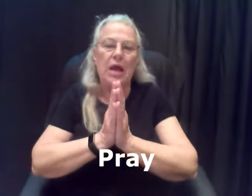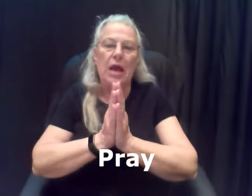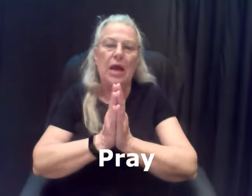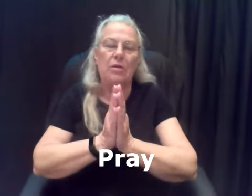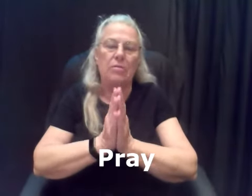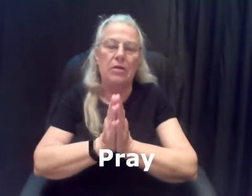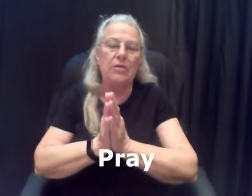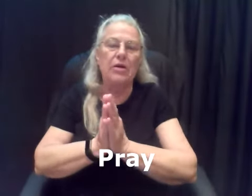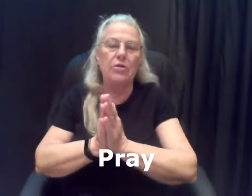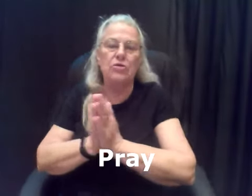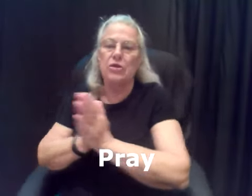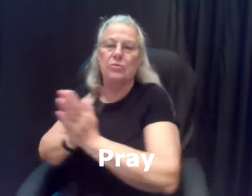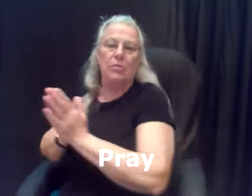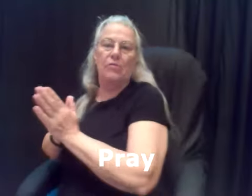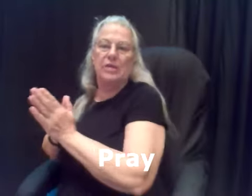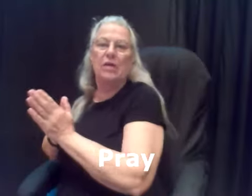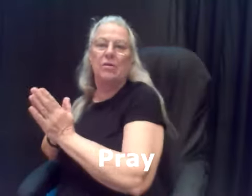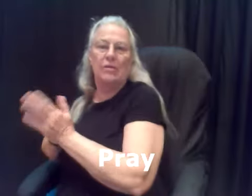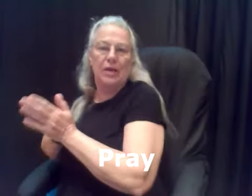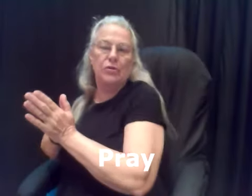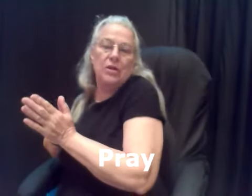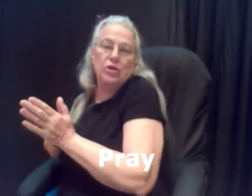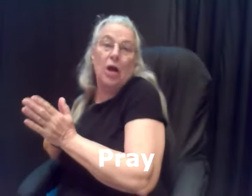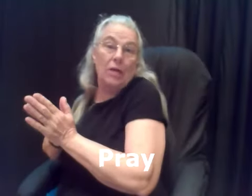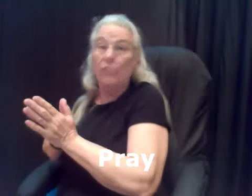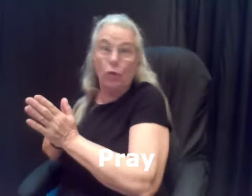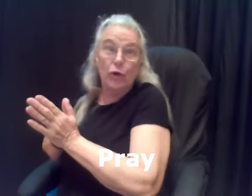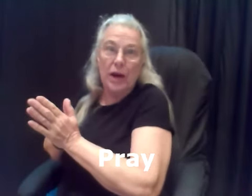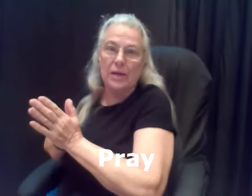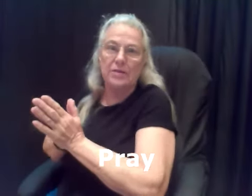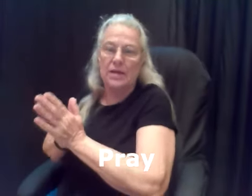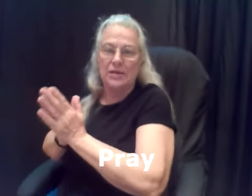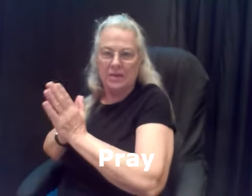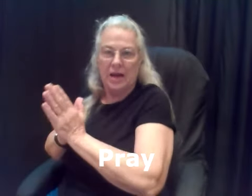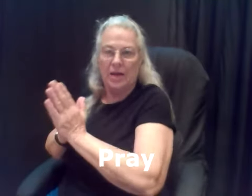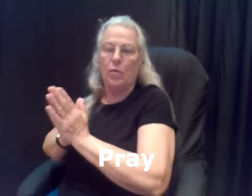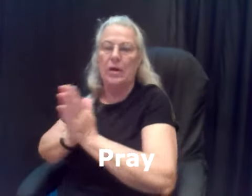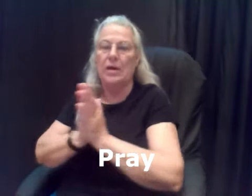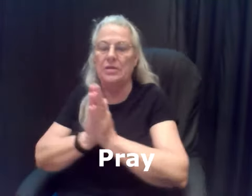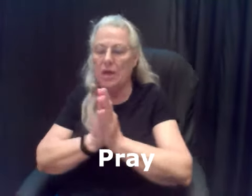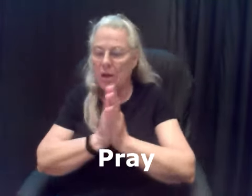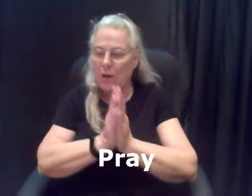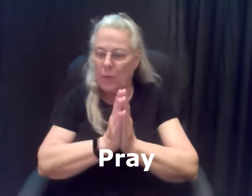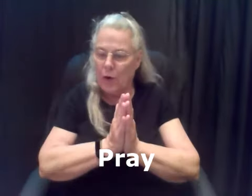and there you're just like you tell a child, fold your hands. That's exactly what it is. Prayer.